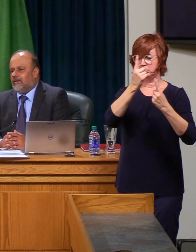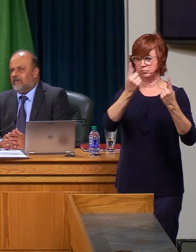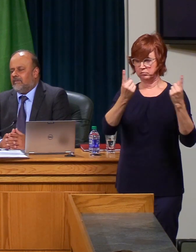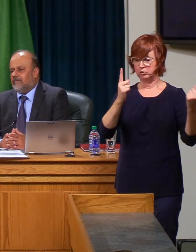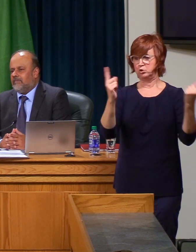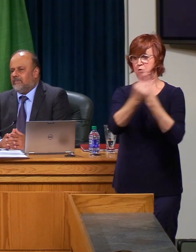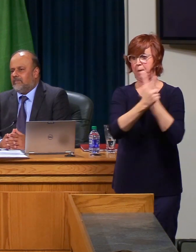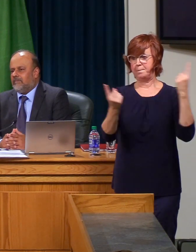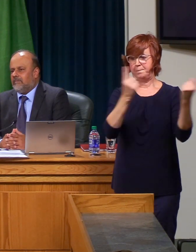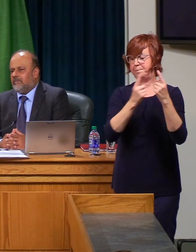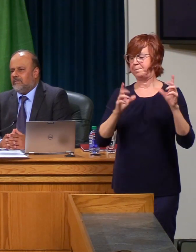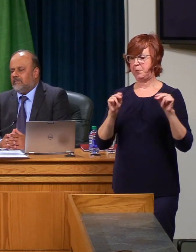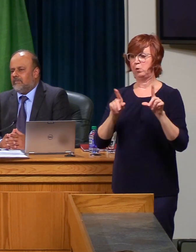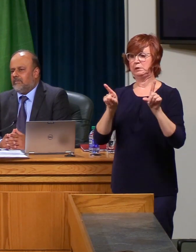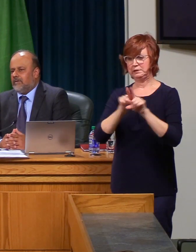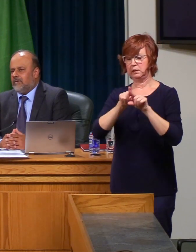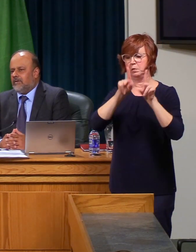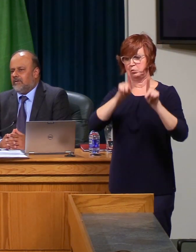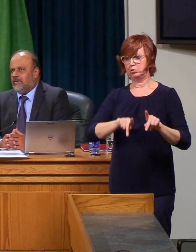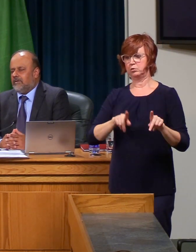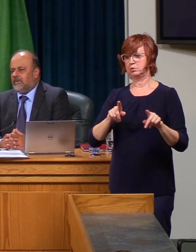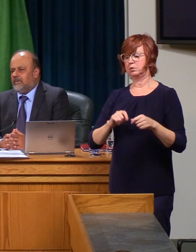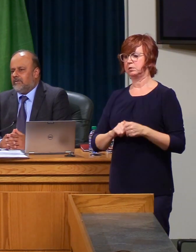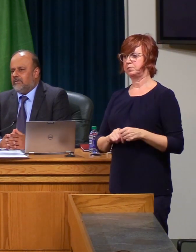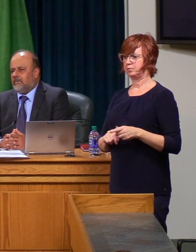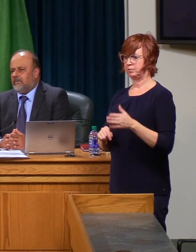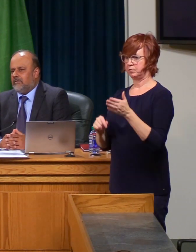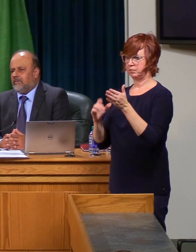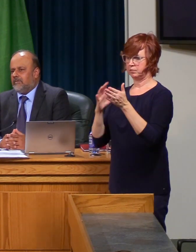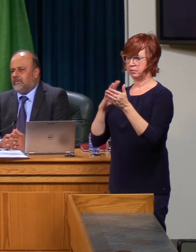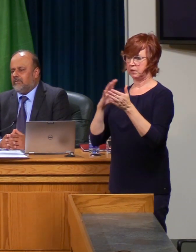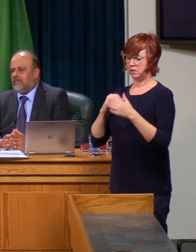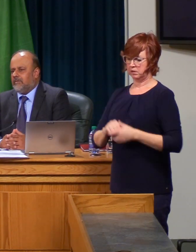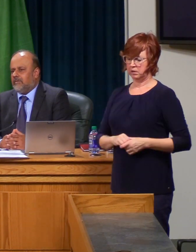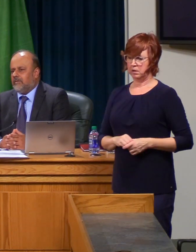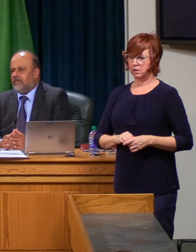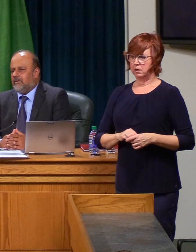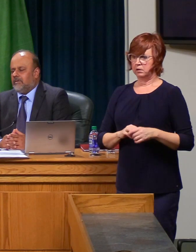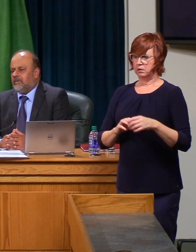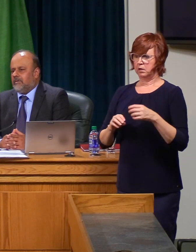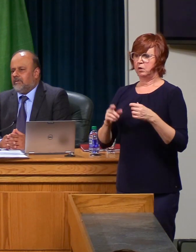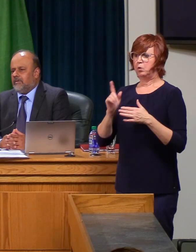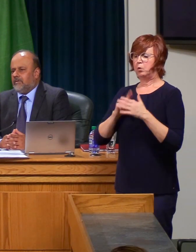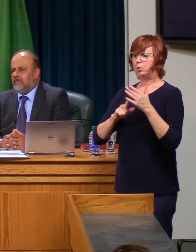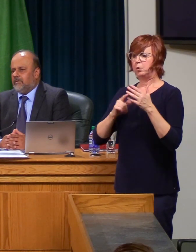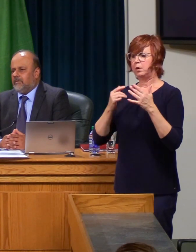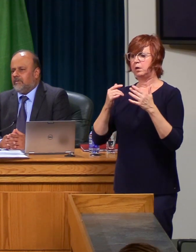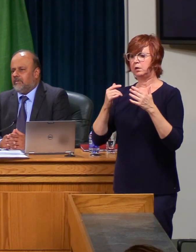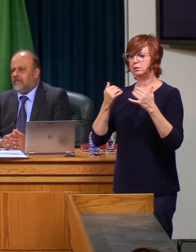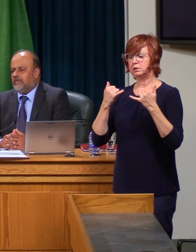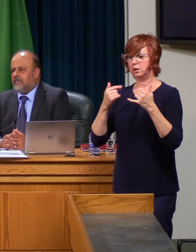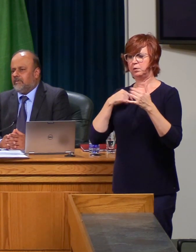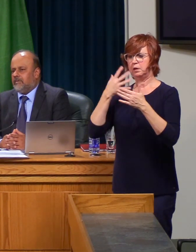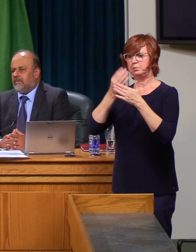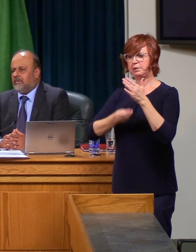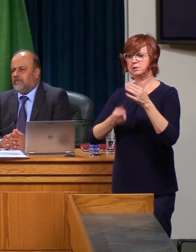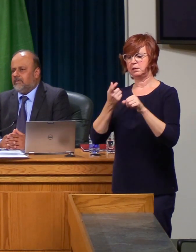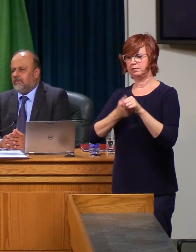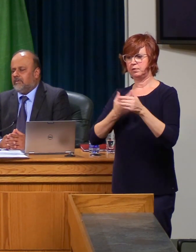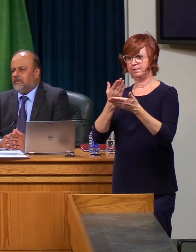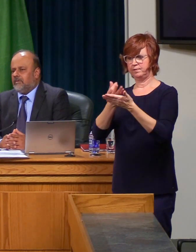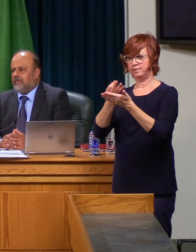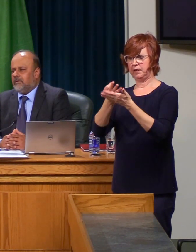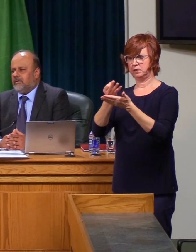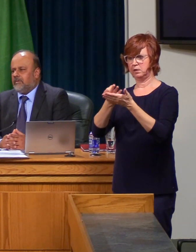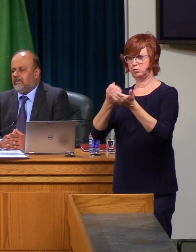the financial aid package. There's a few things I don't see in the financial aid package. So there's no protection for